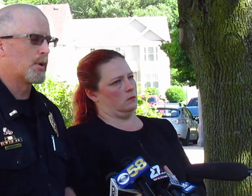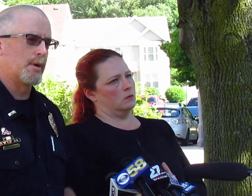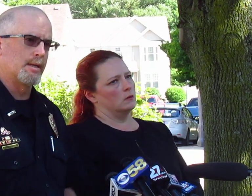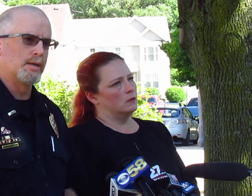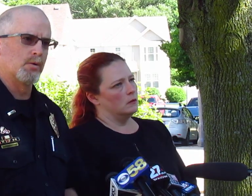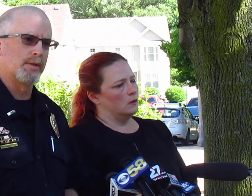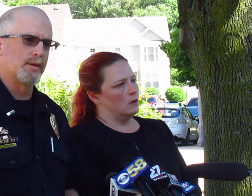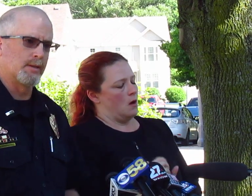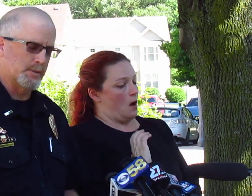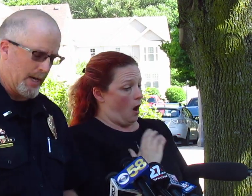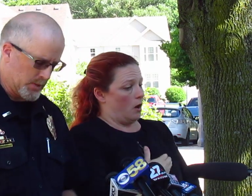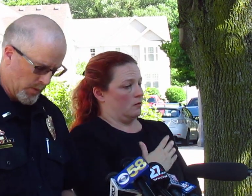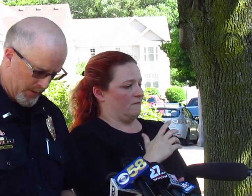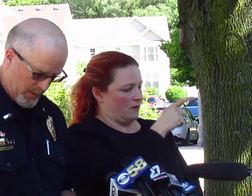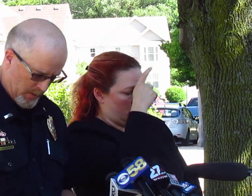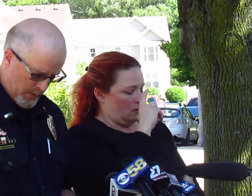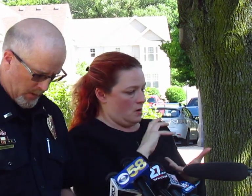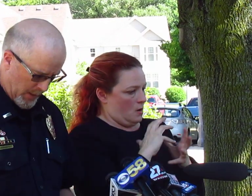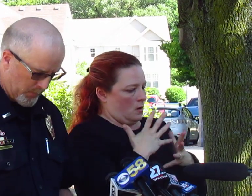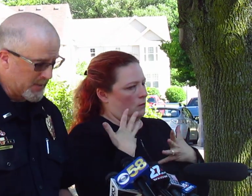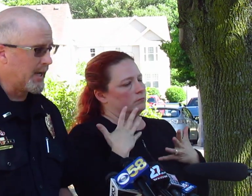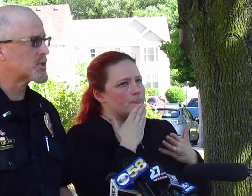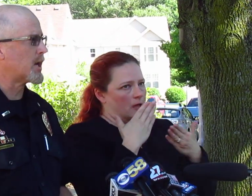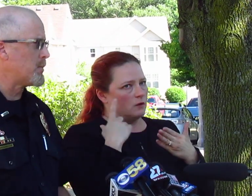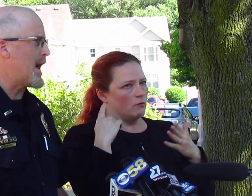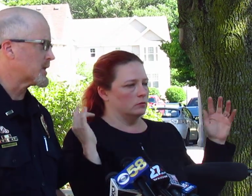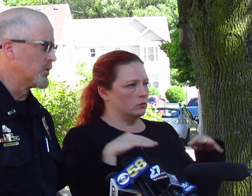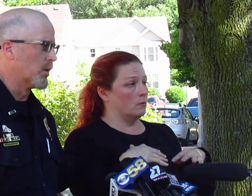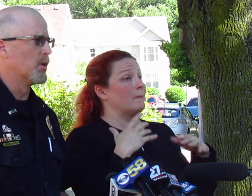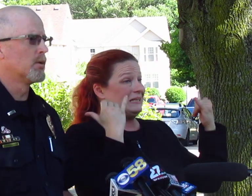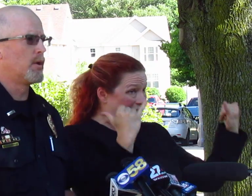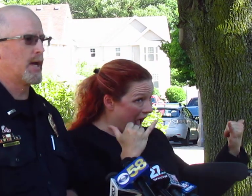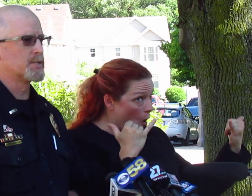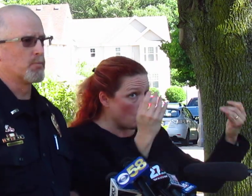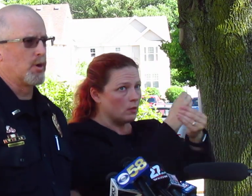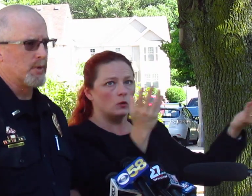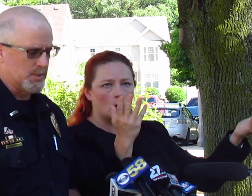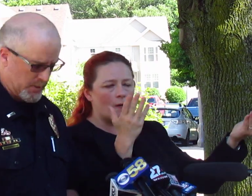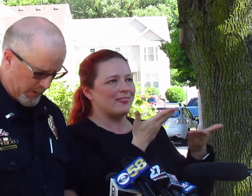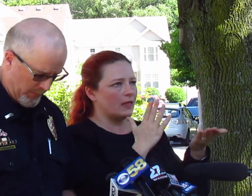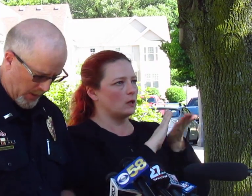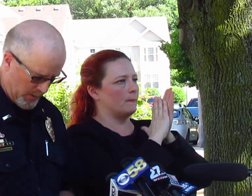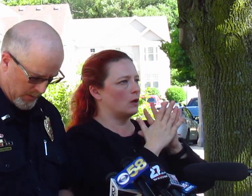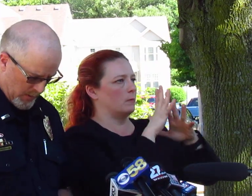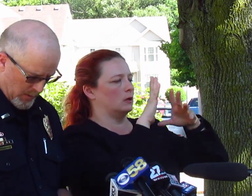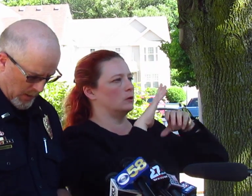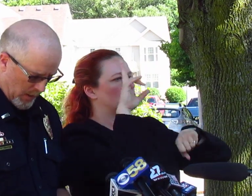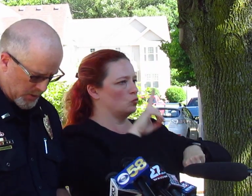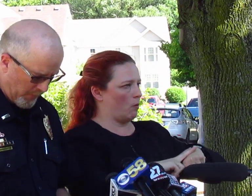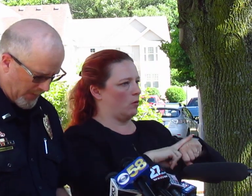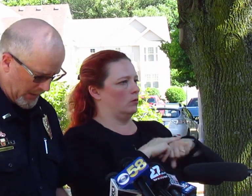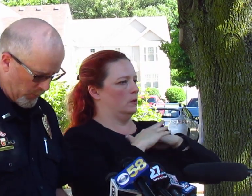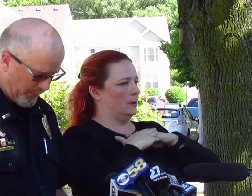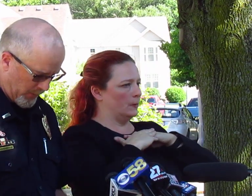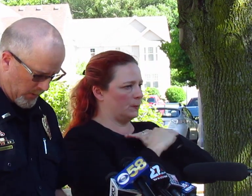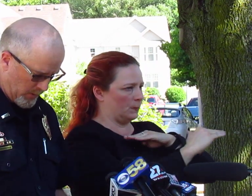the fire department had to deal with this past week. All right, but things are getting back to normal, and that's an important message to convey. I also